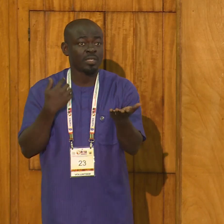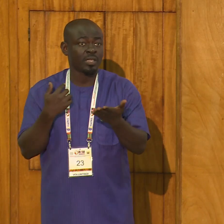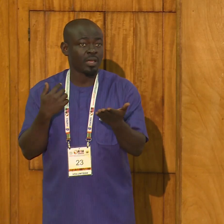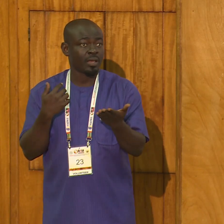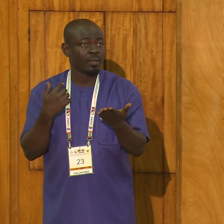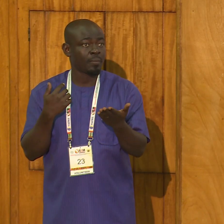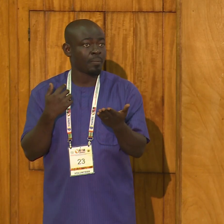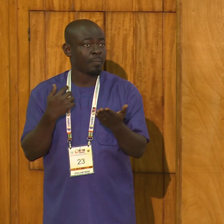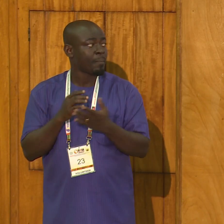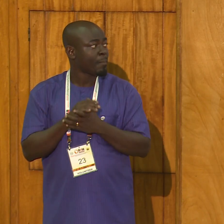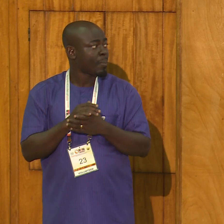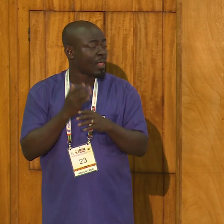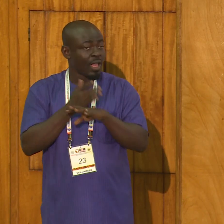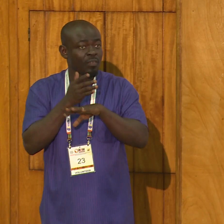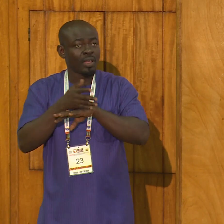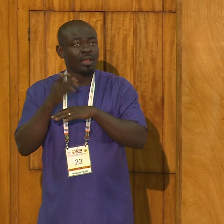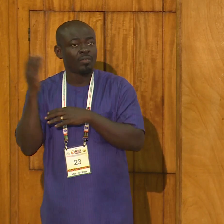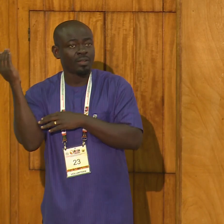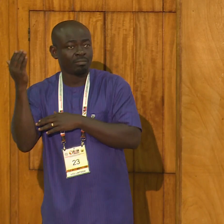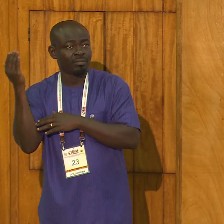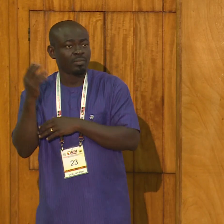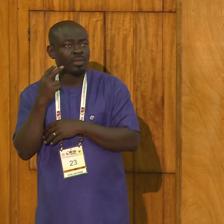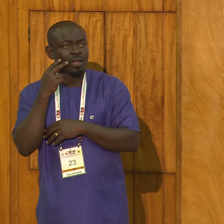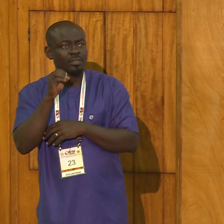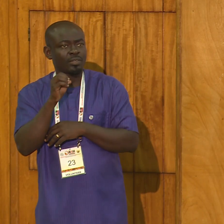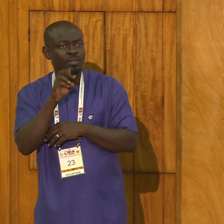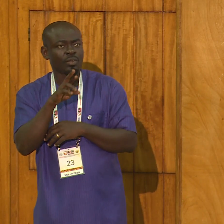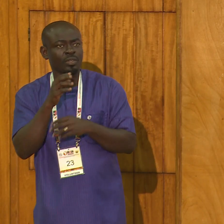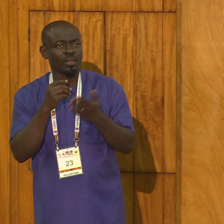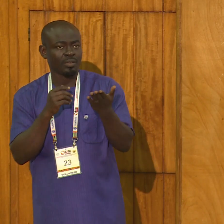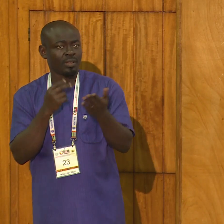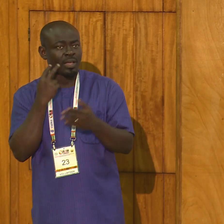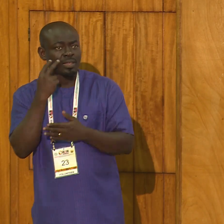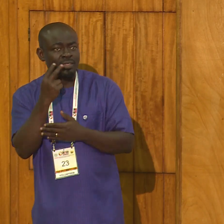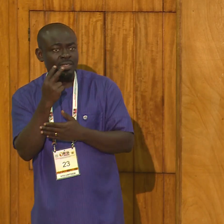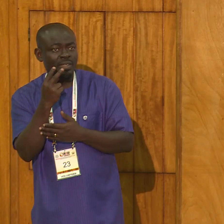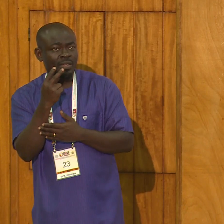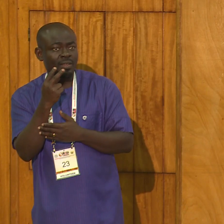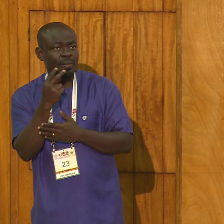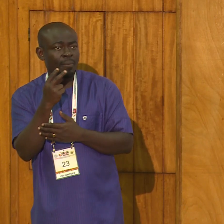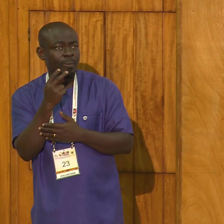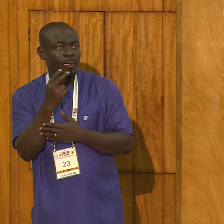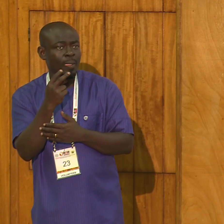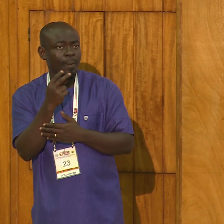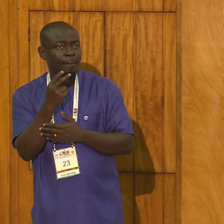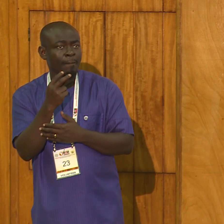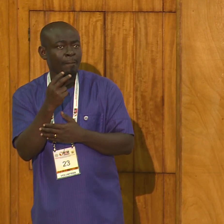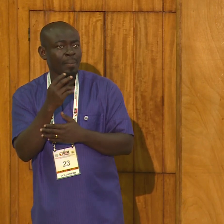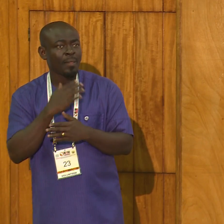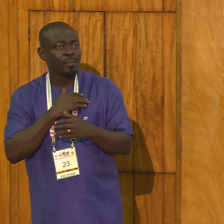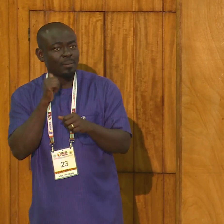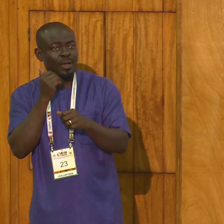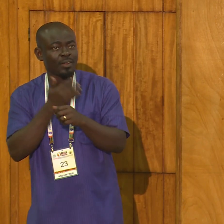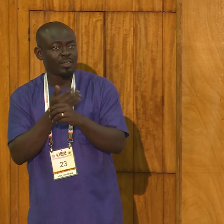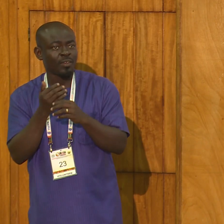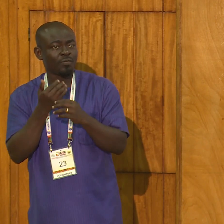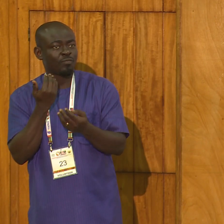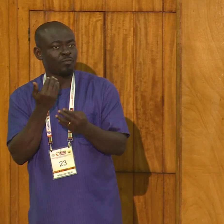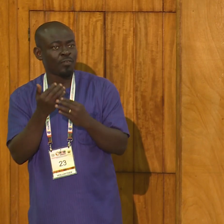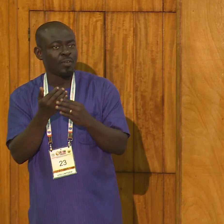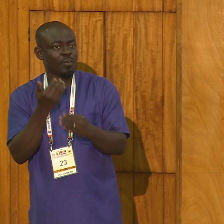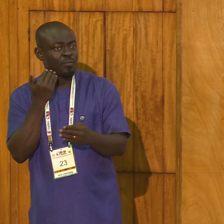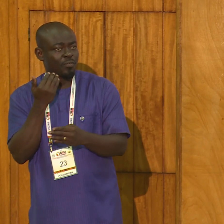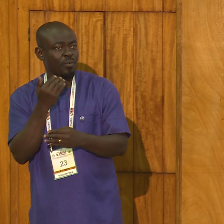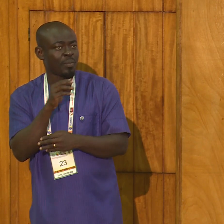I had done the citations. I see Dr. Mguring. I also see my doctor from Harare, our